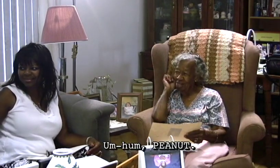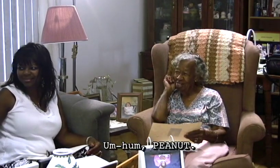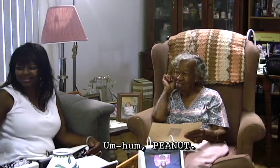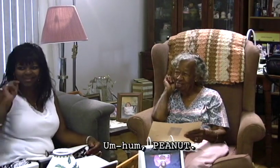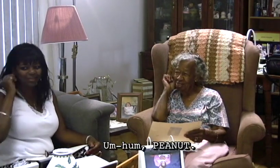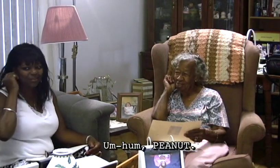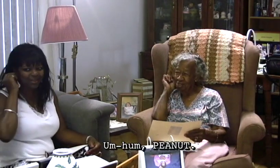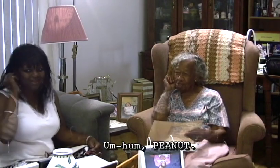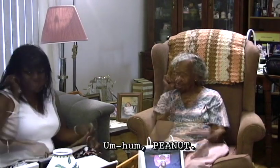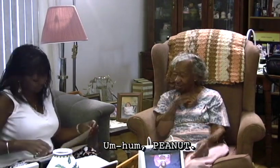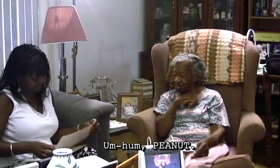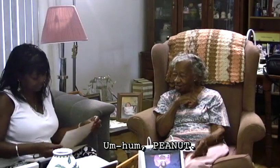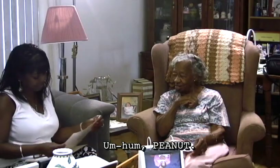Peanut.